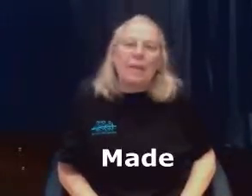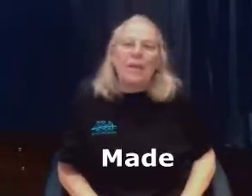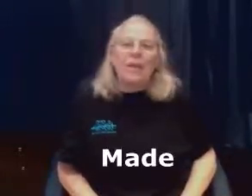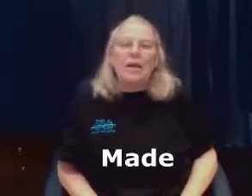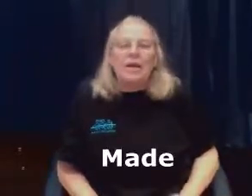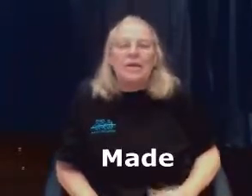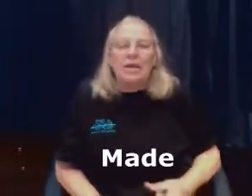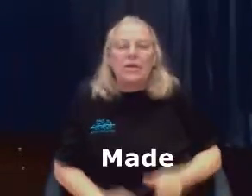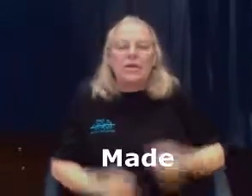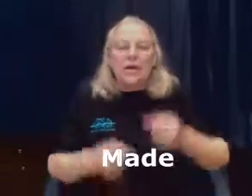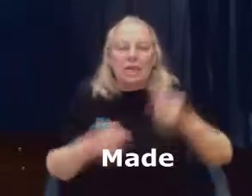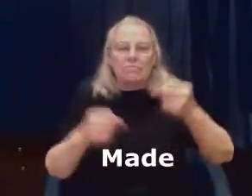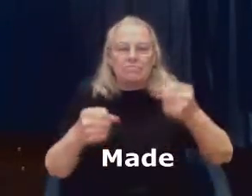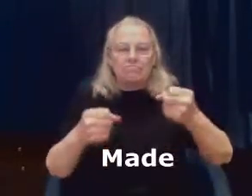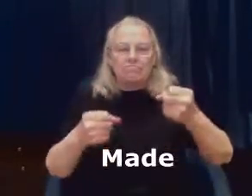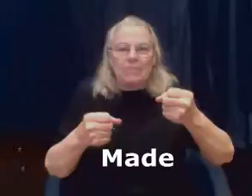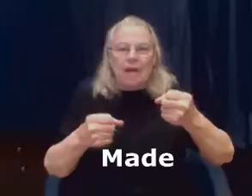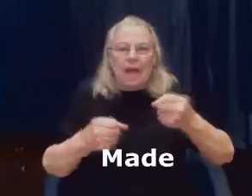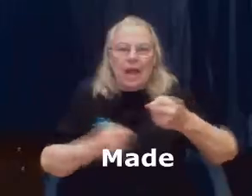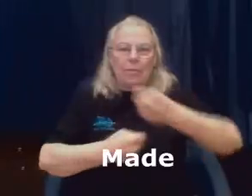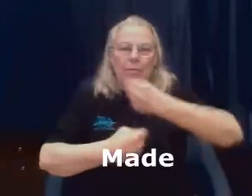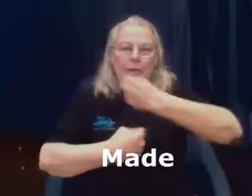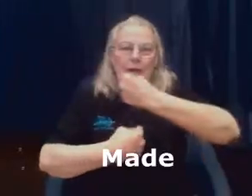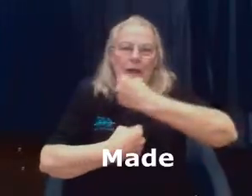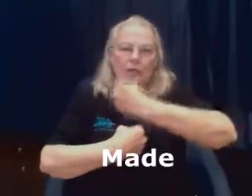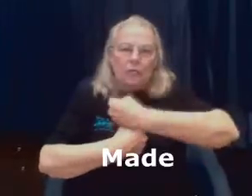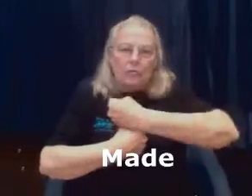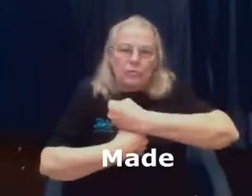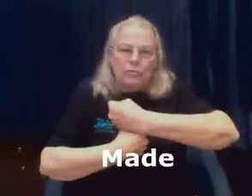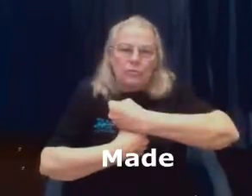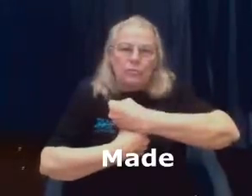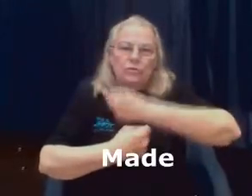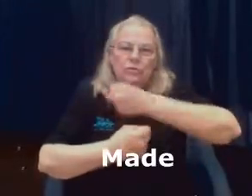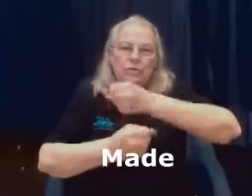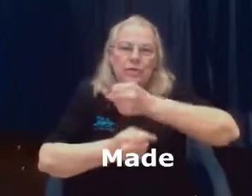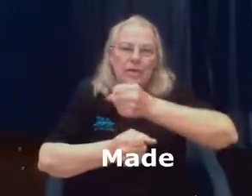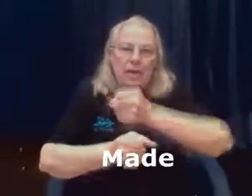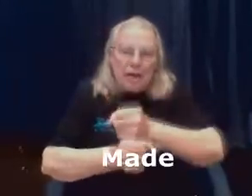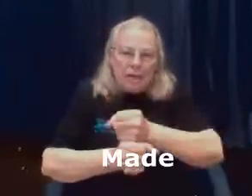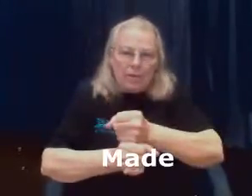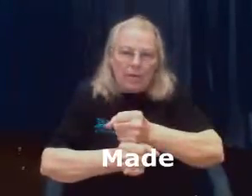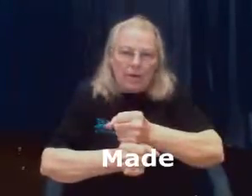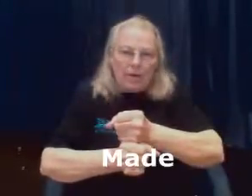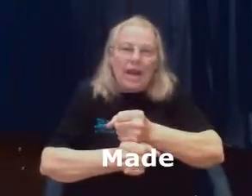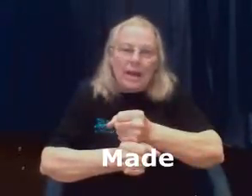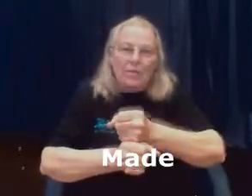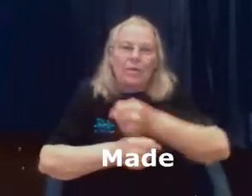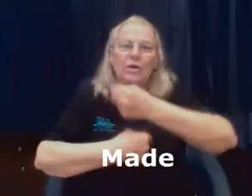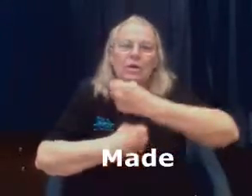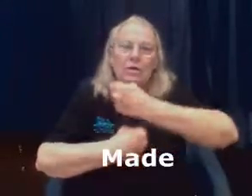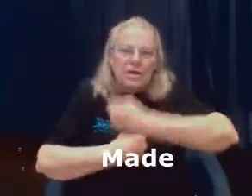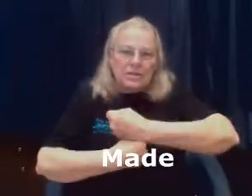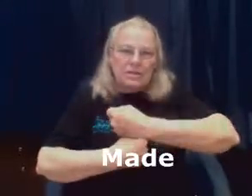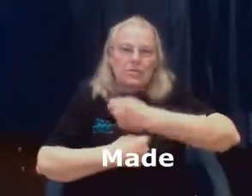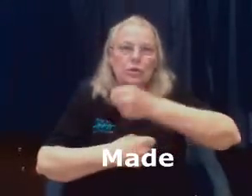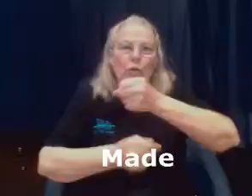Made, it's like you've got a hammer and you hammer and hammer. It's a